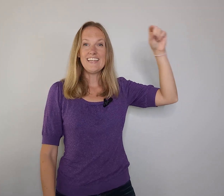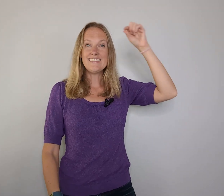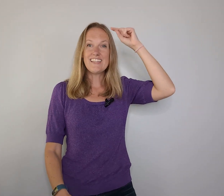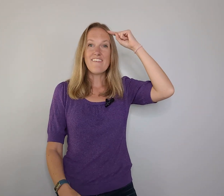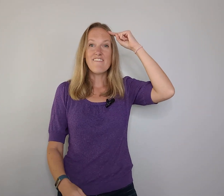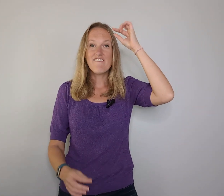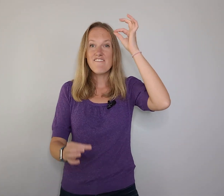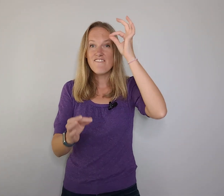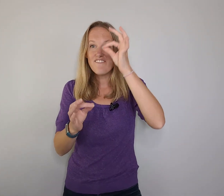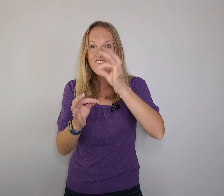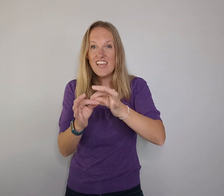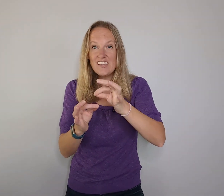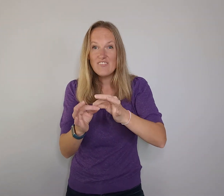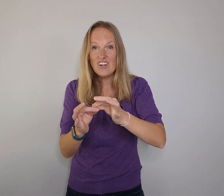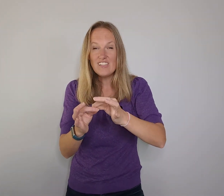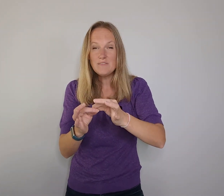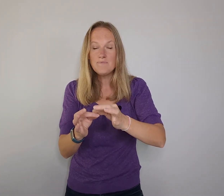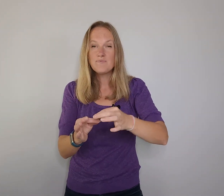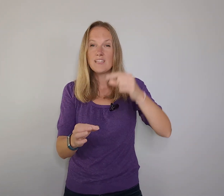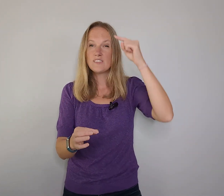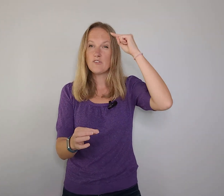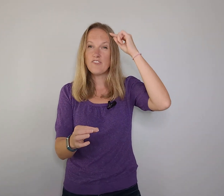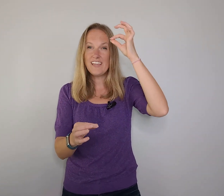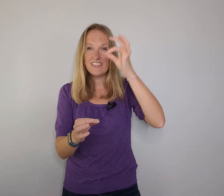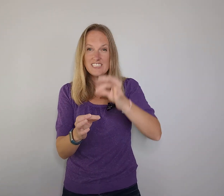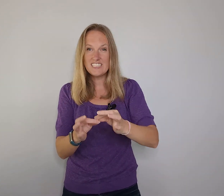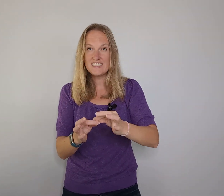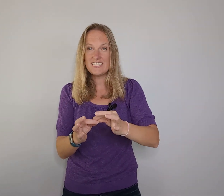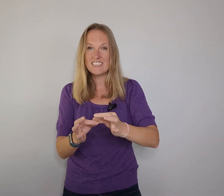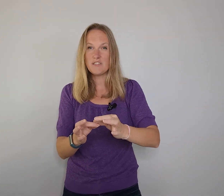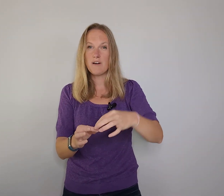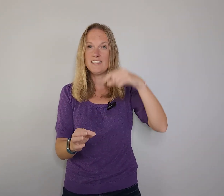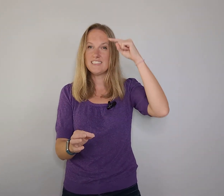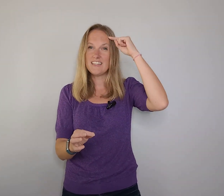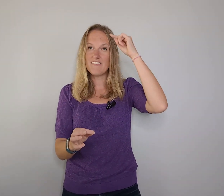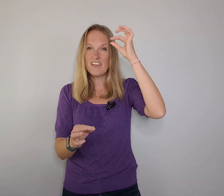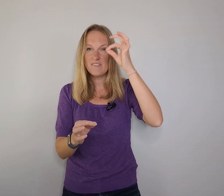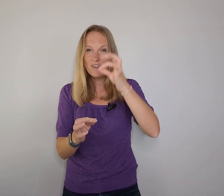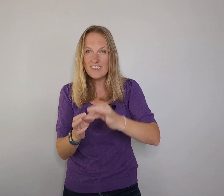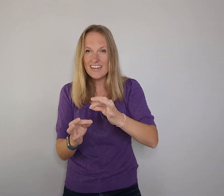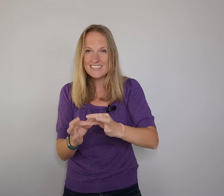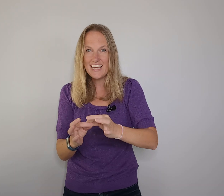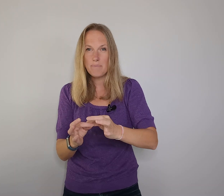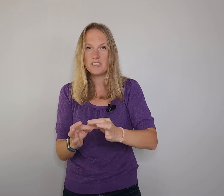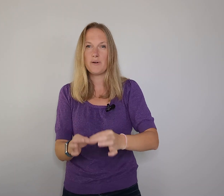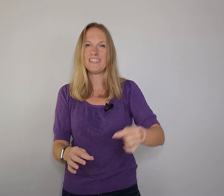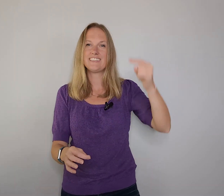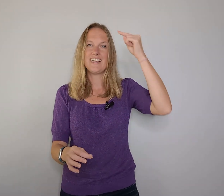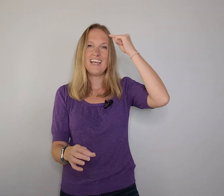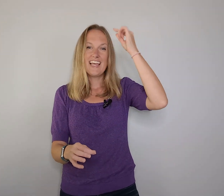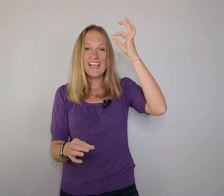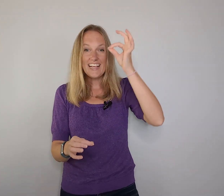is faithful. So faith is just to touch it once, and then faithful, you kind of tap it twice. He